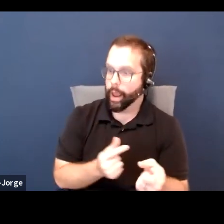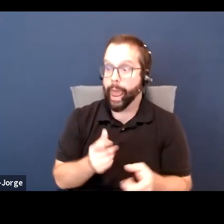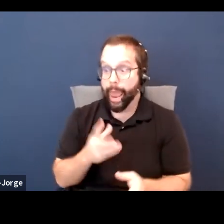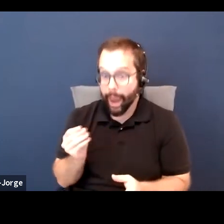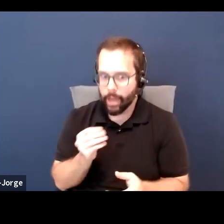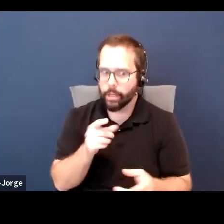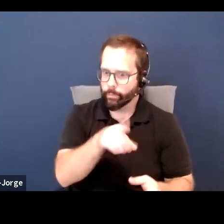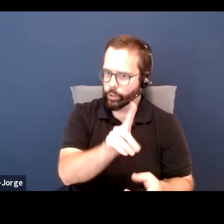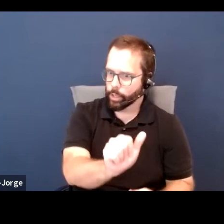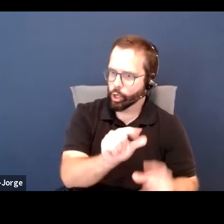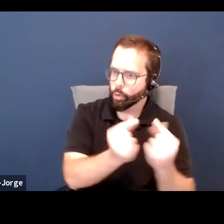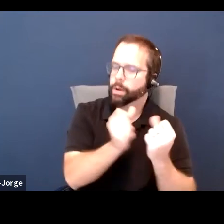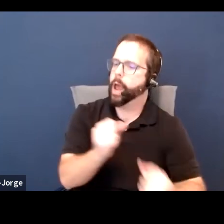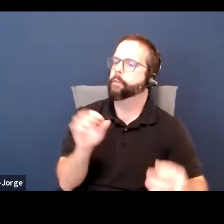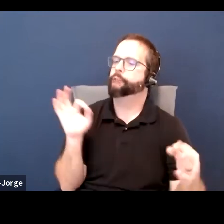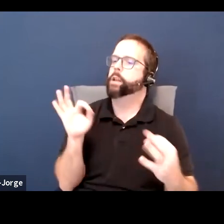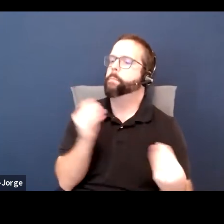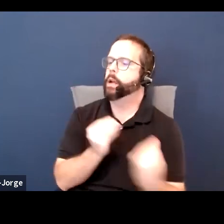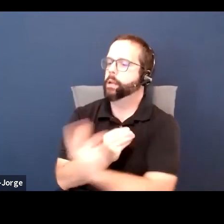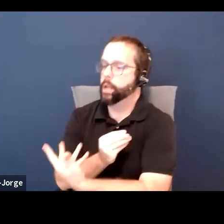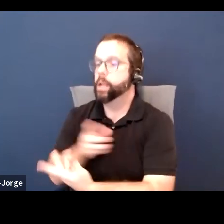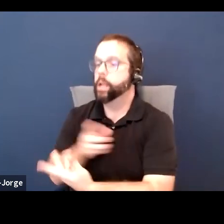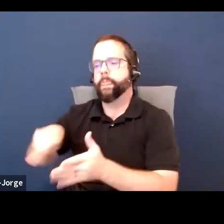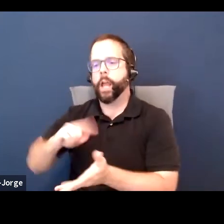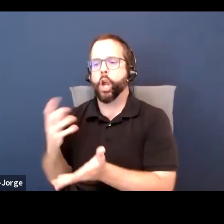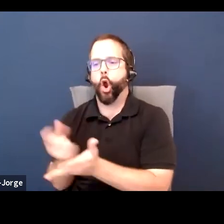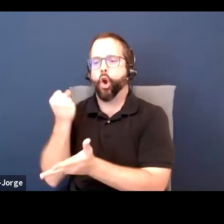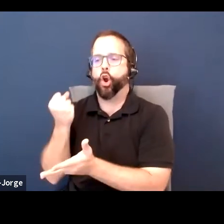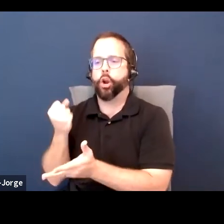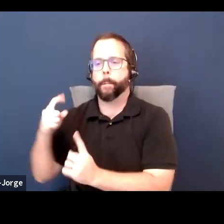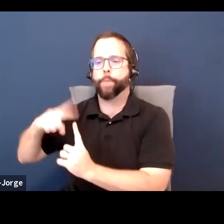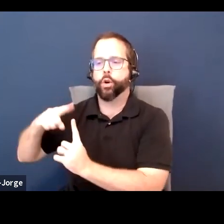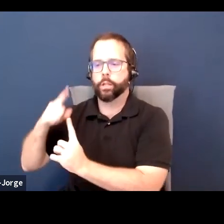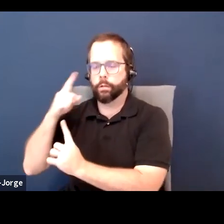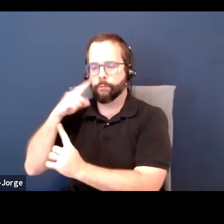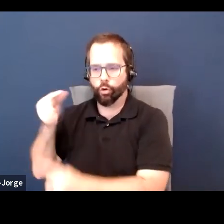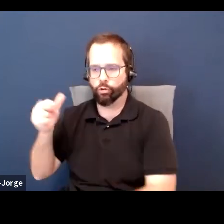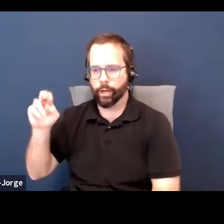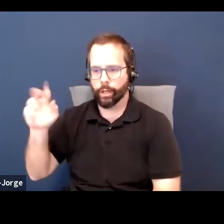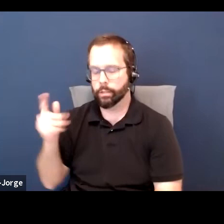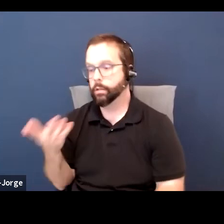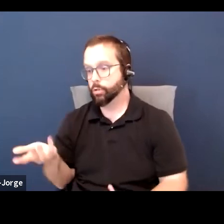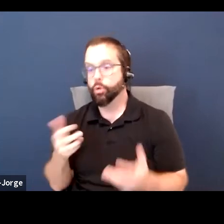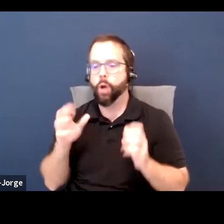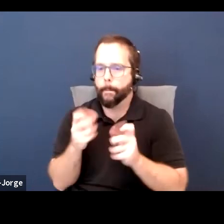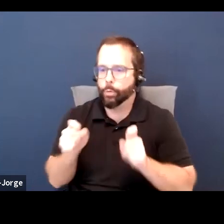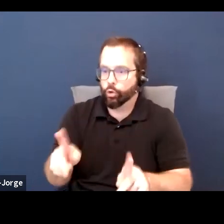that's allowed us an opportunity to review some plans for park improvements